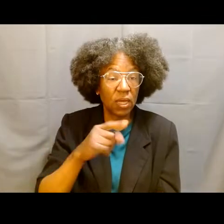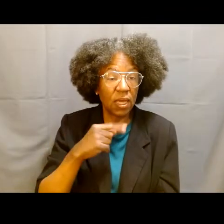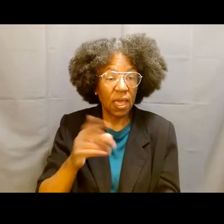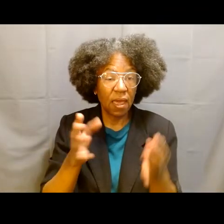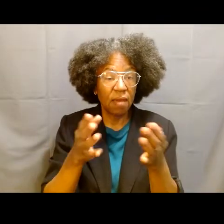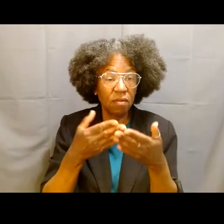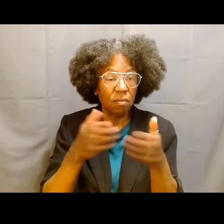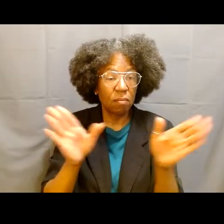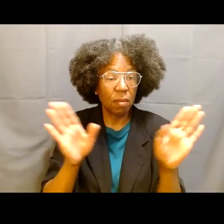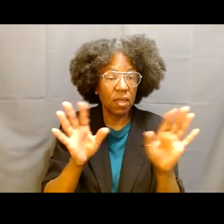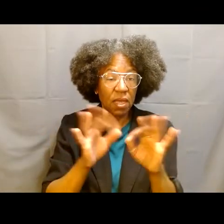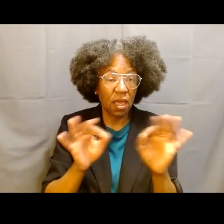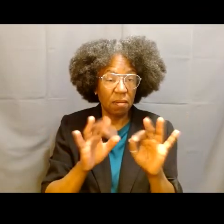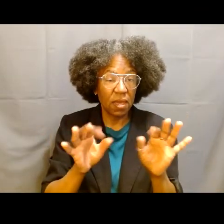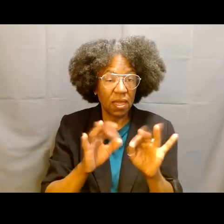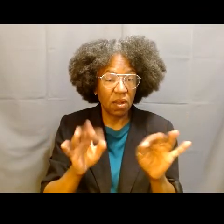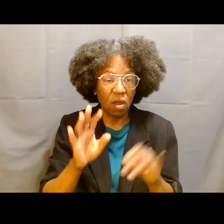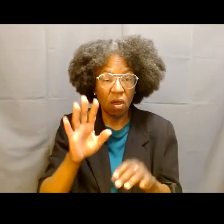We do.